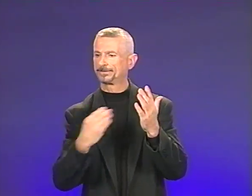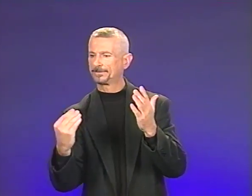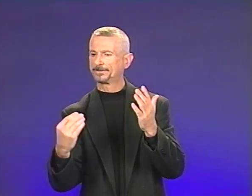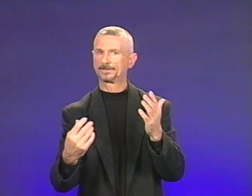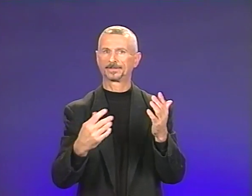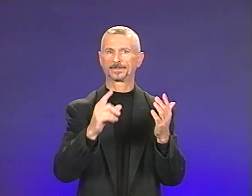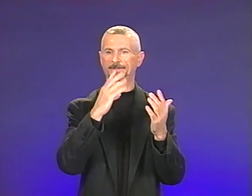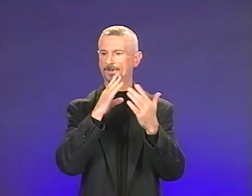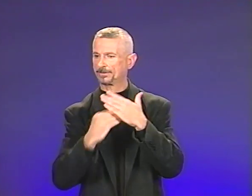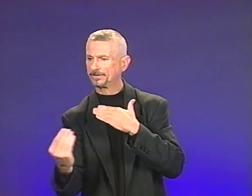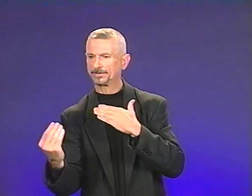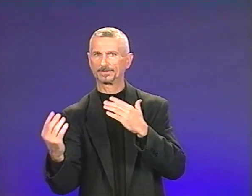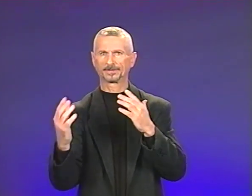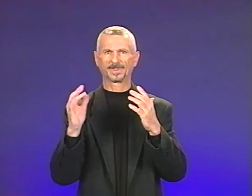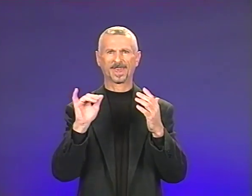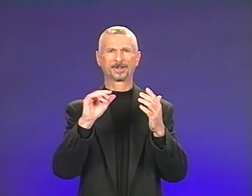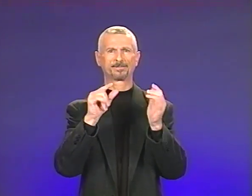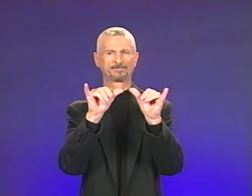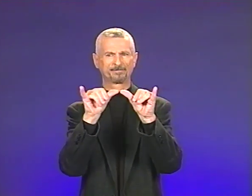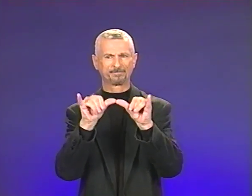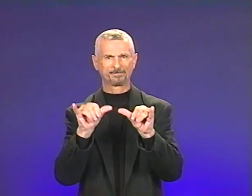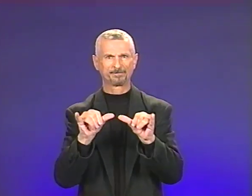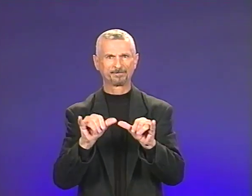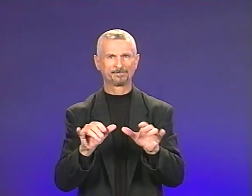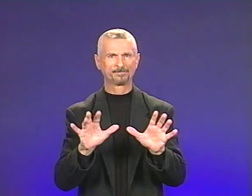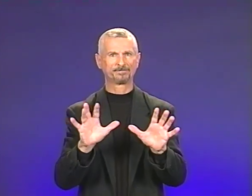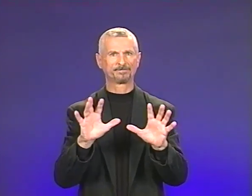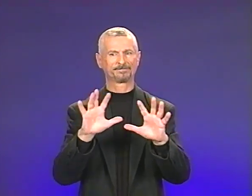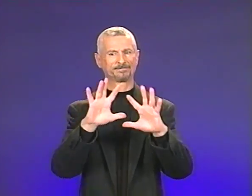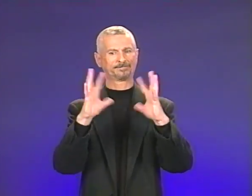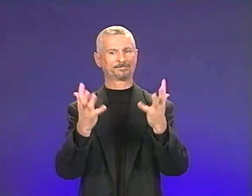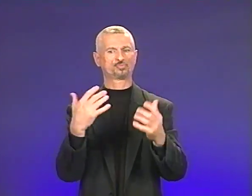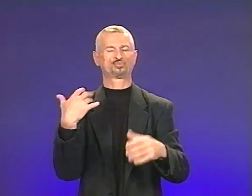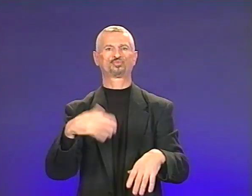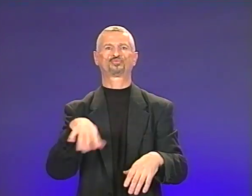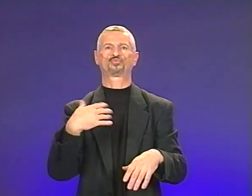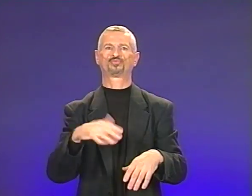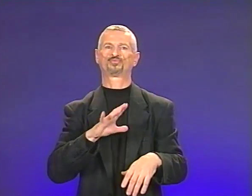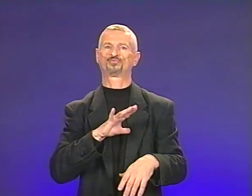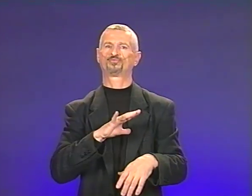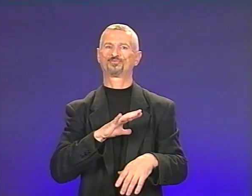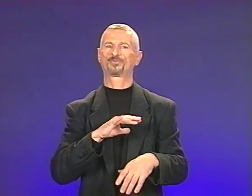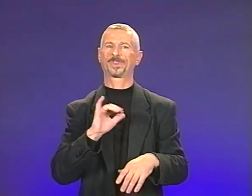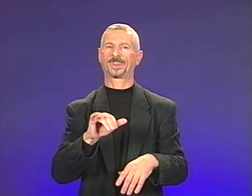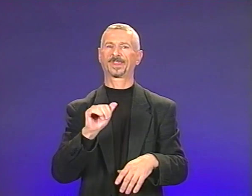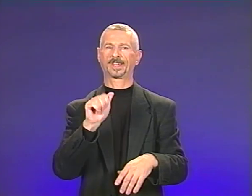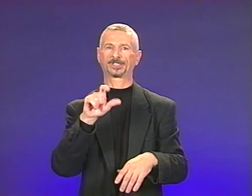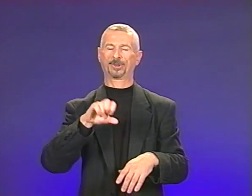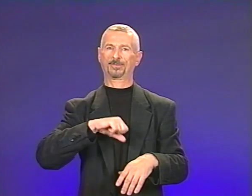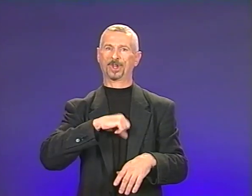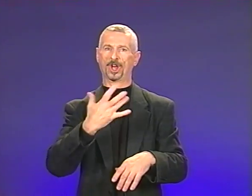rose out there. It's amazing that we can identify these features in 2 seemingly simple lines of